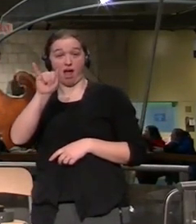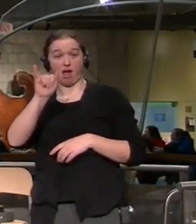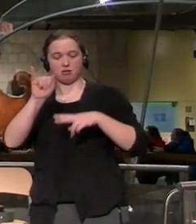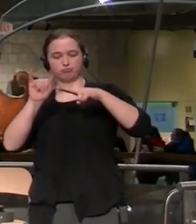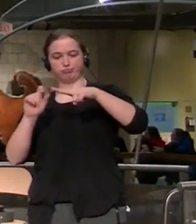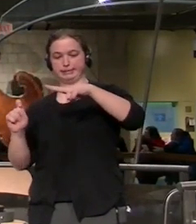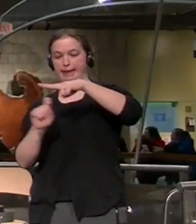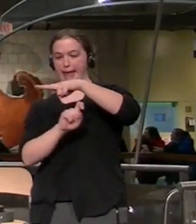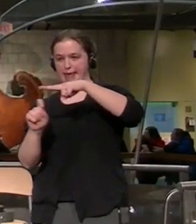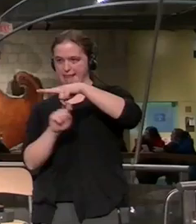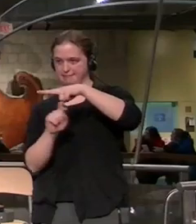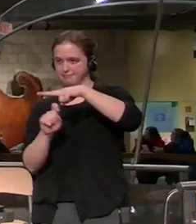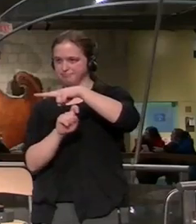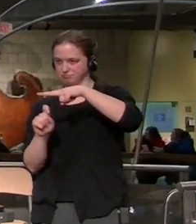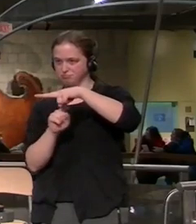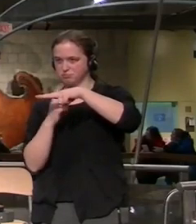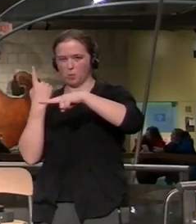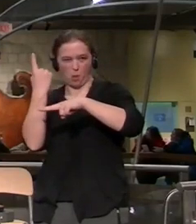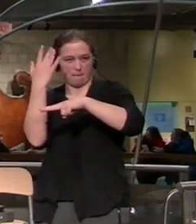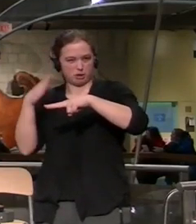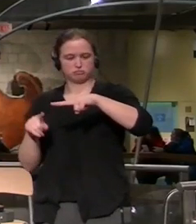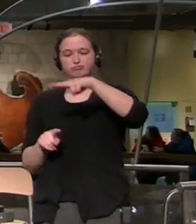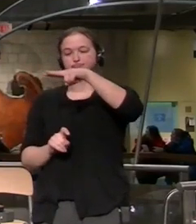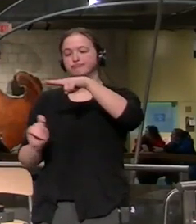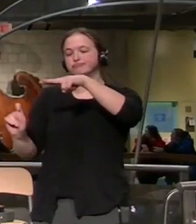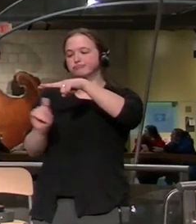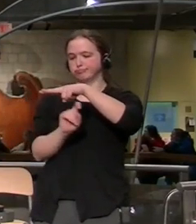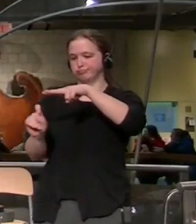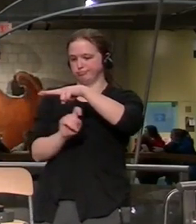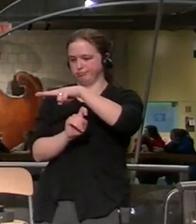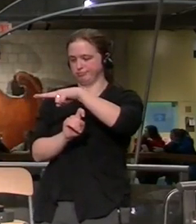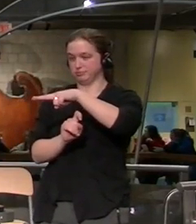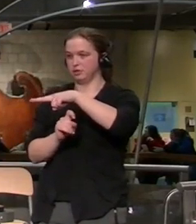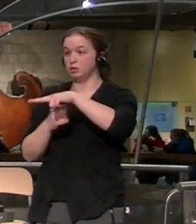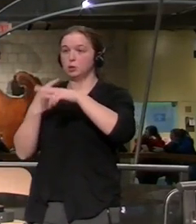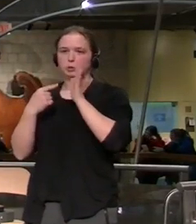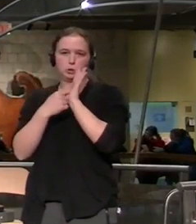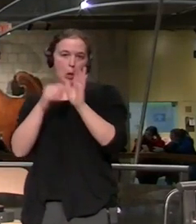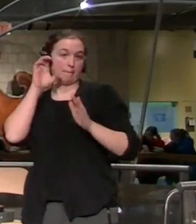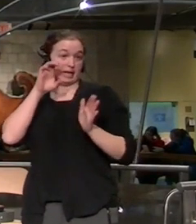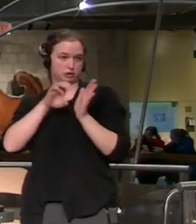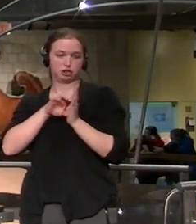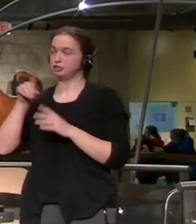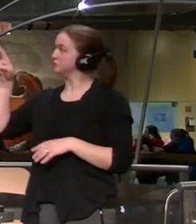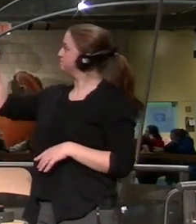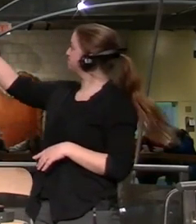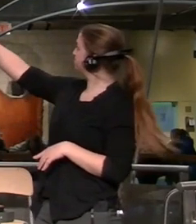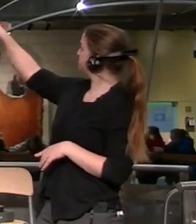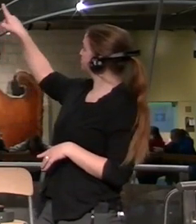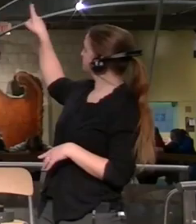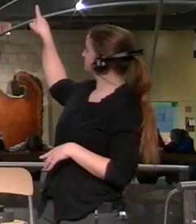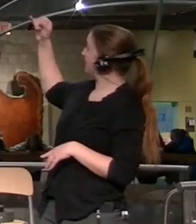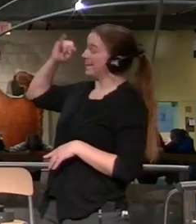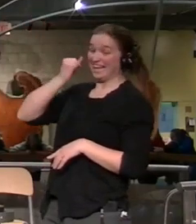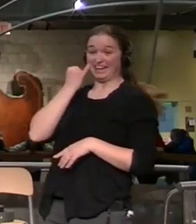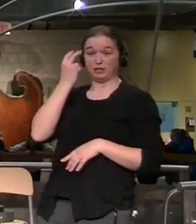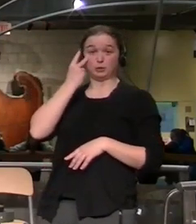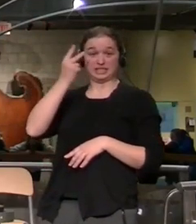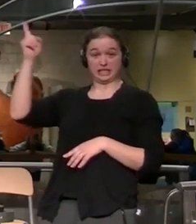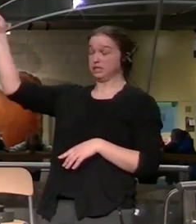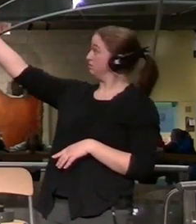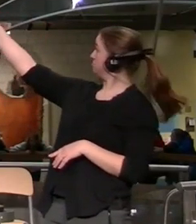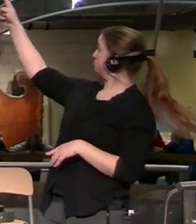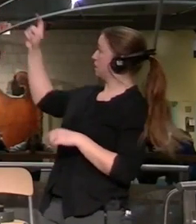pictures. When they see a large circle, a large square, or a small circle, they press a button on a keyboard.